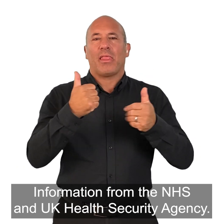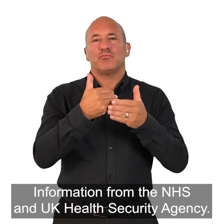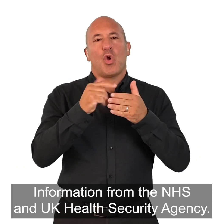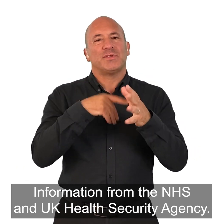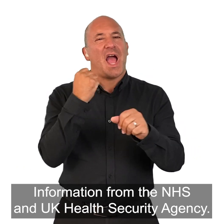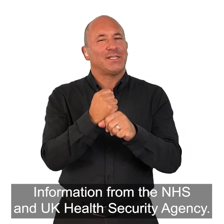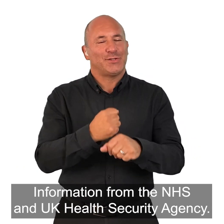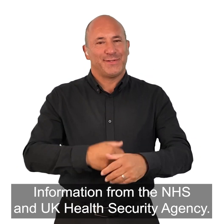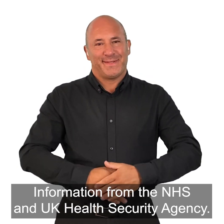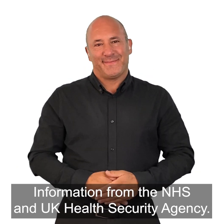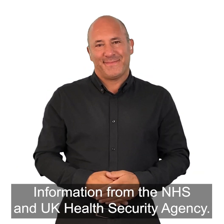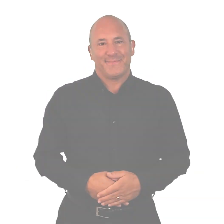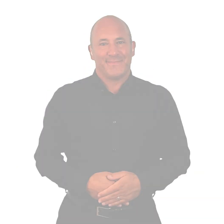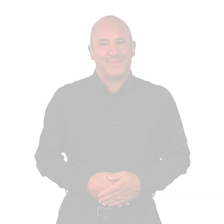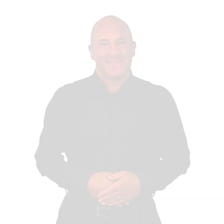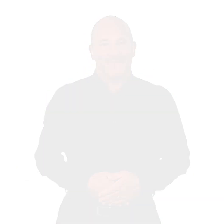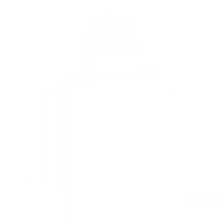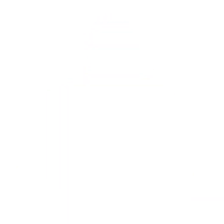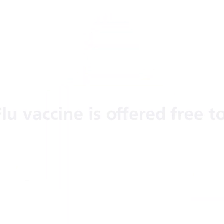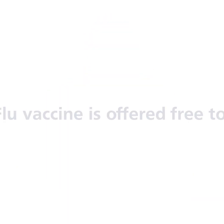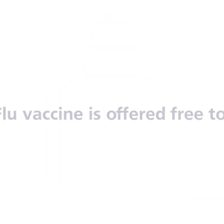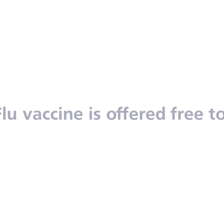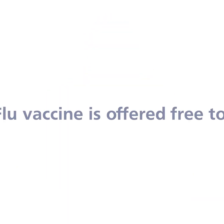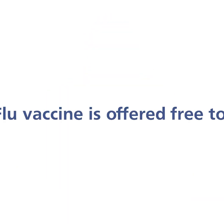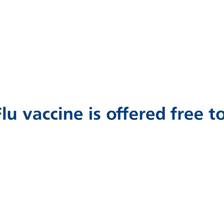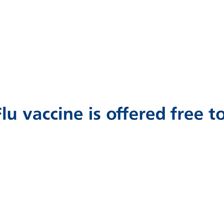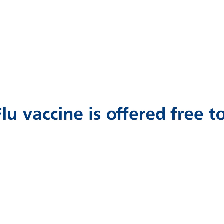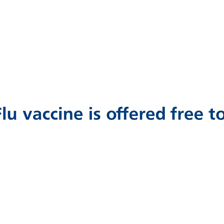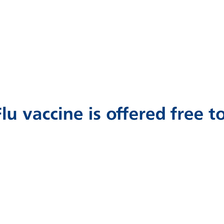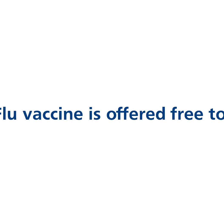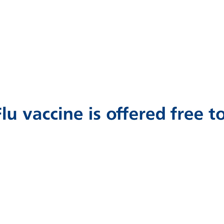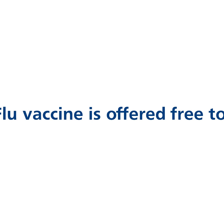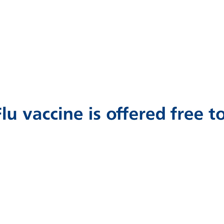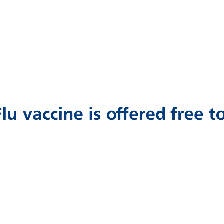UK Health Security Agency. Flu vaccine is offered free to